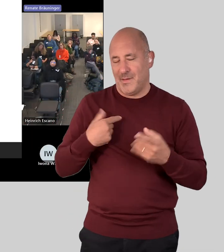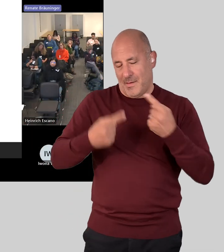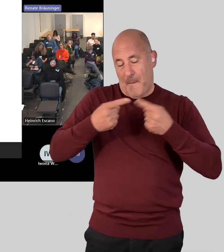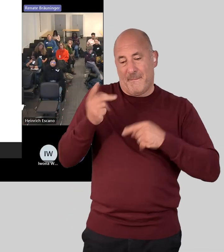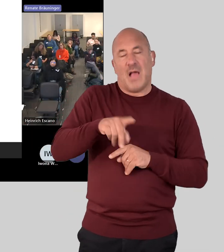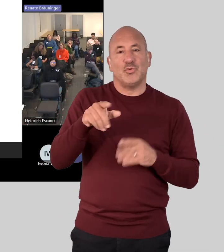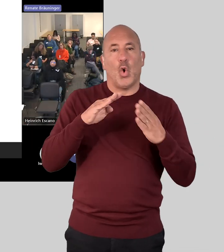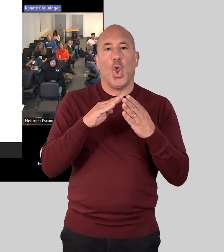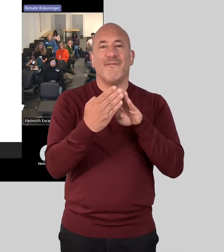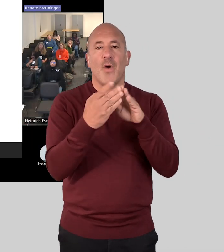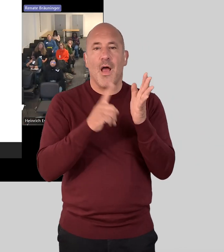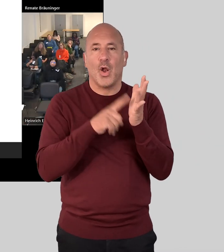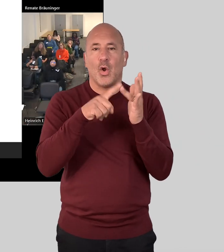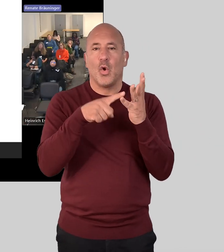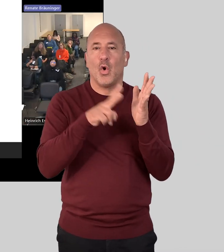encompasses also